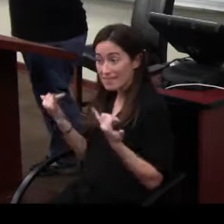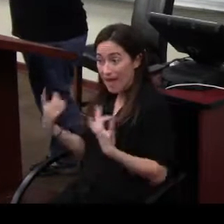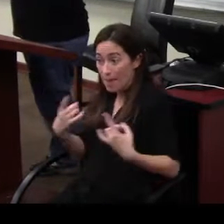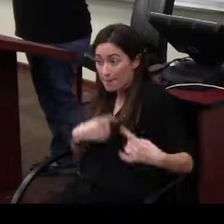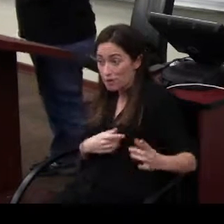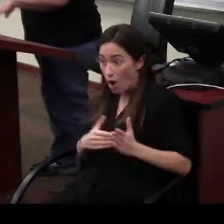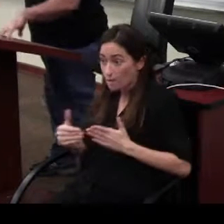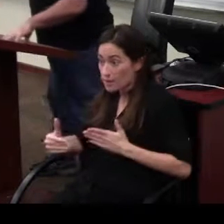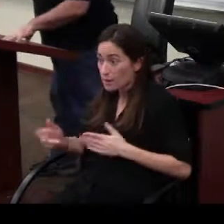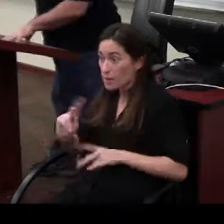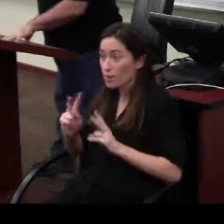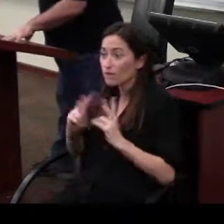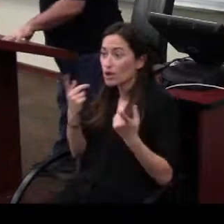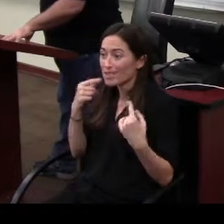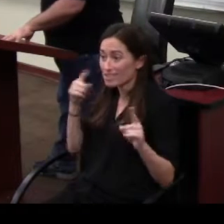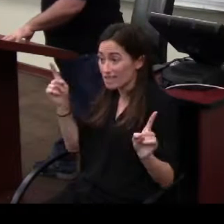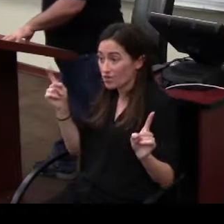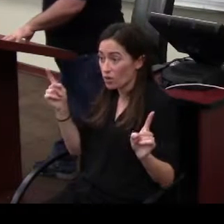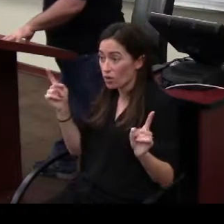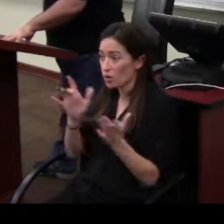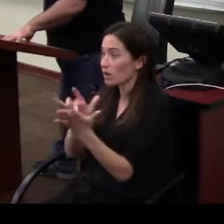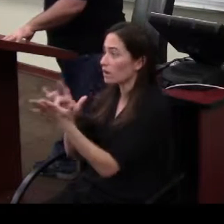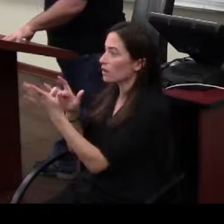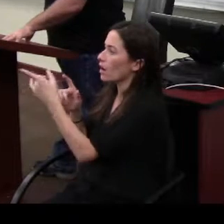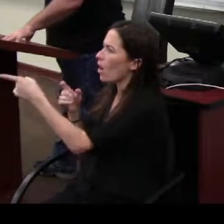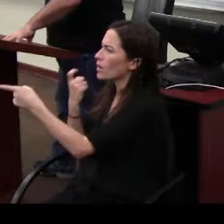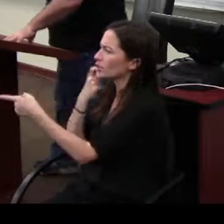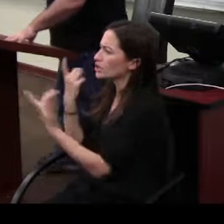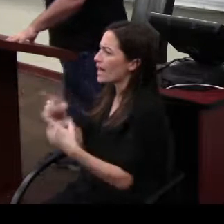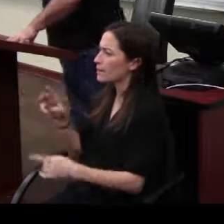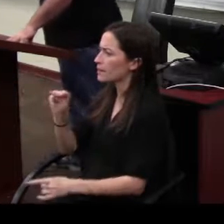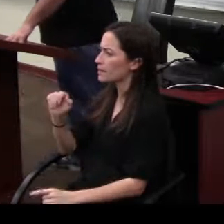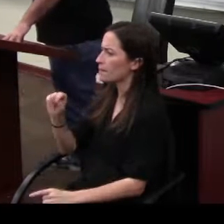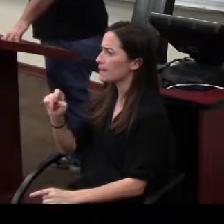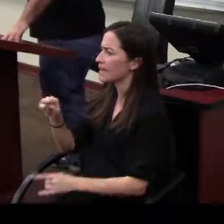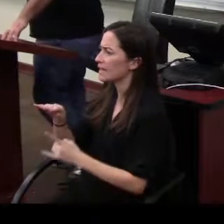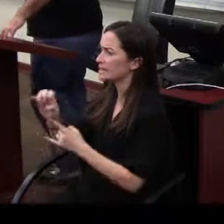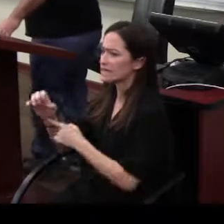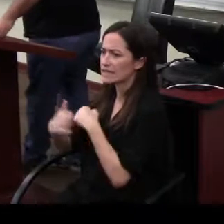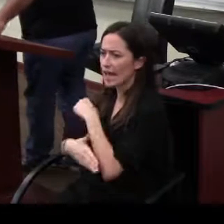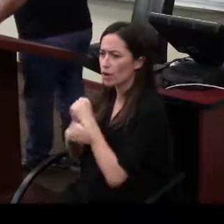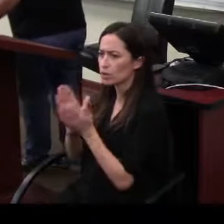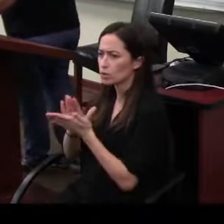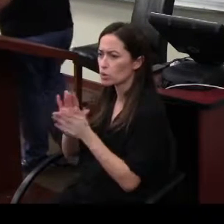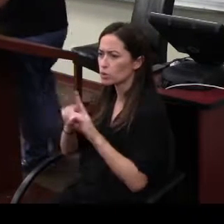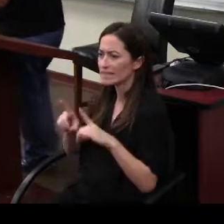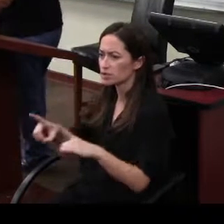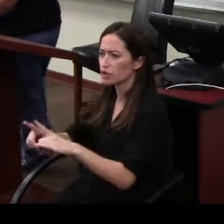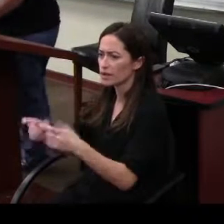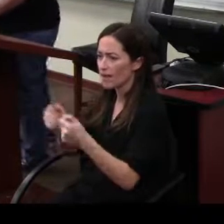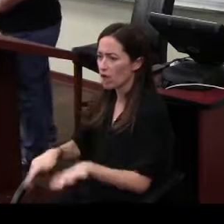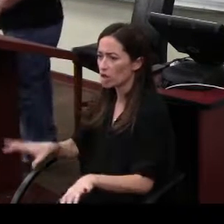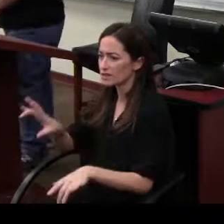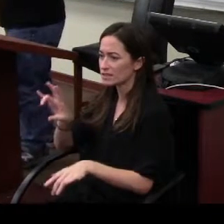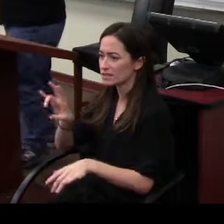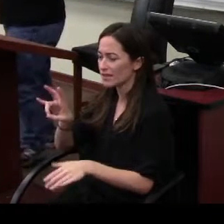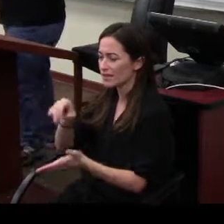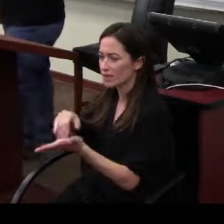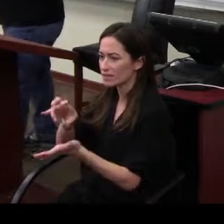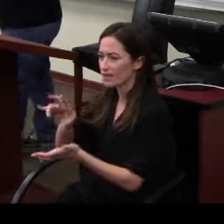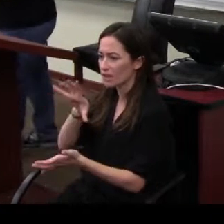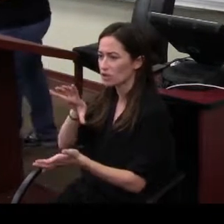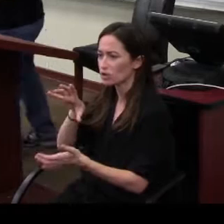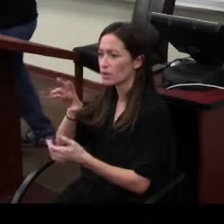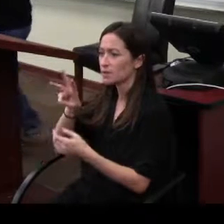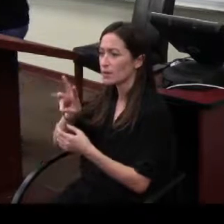right now. I was going to say, it just happened in Manatee County, the school district. Yep. It's about 7,700 W-2s that the payroll clerks have. Right.